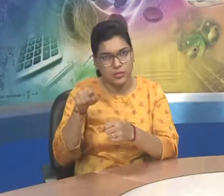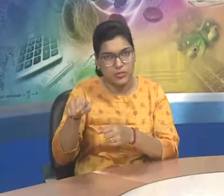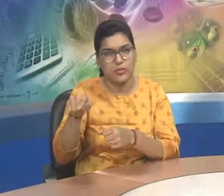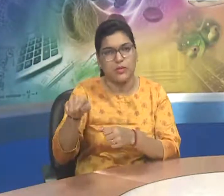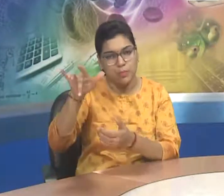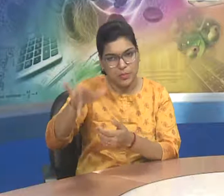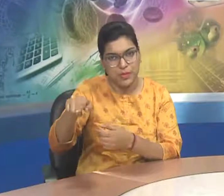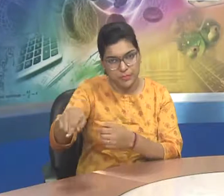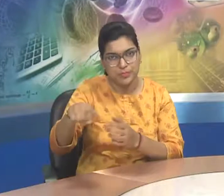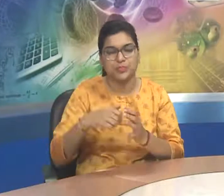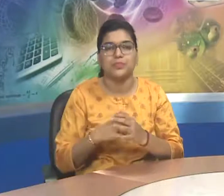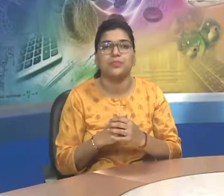uses